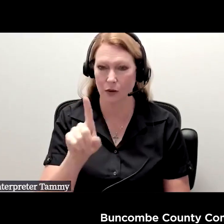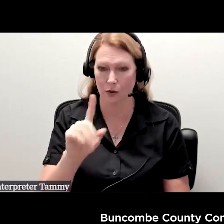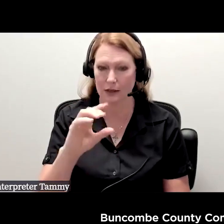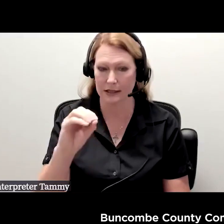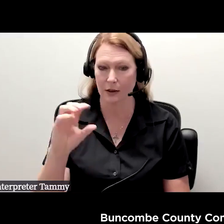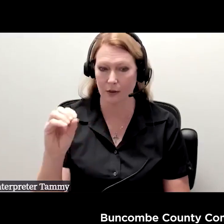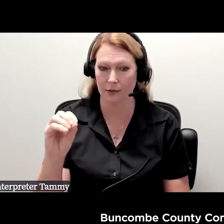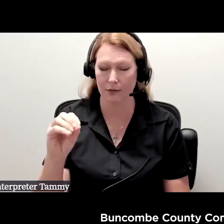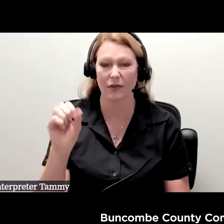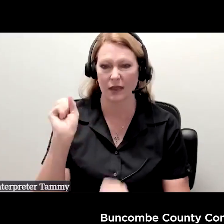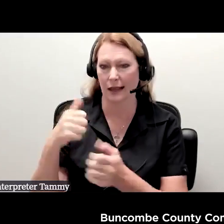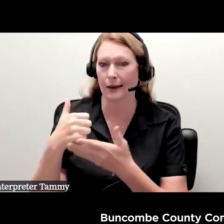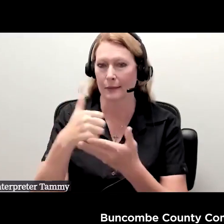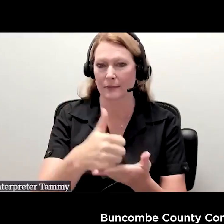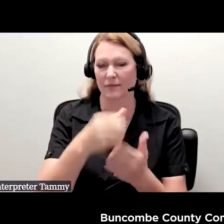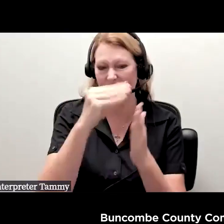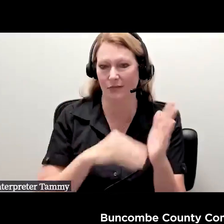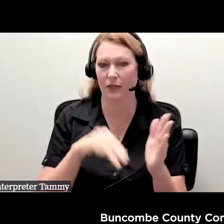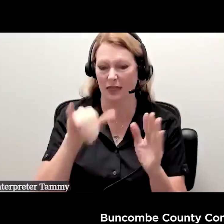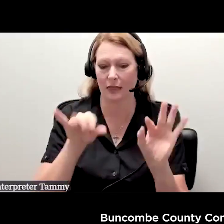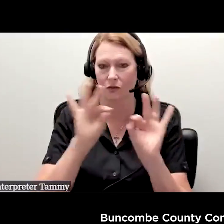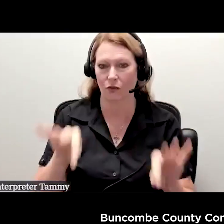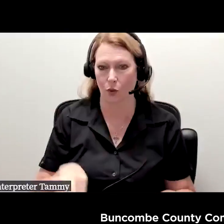828-250-6100, and they will assist you in filling out that form.